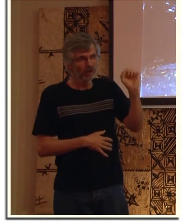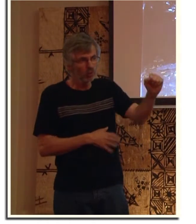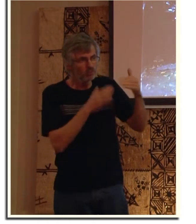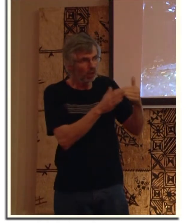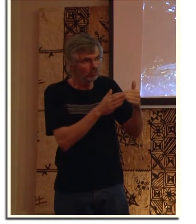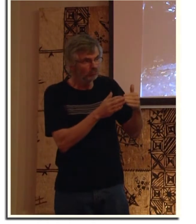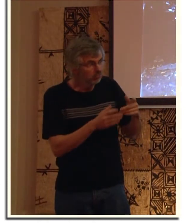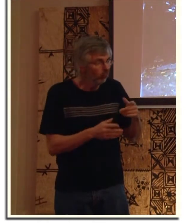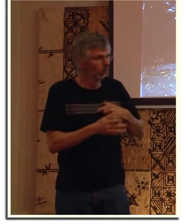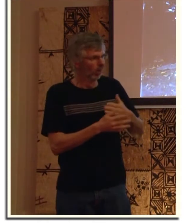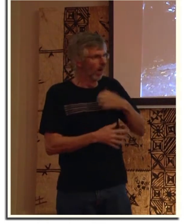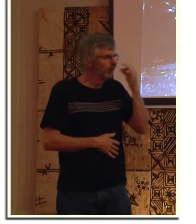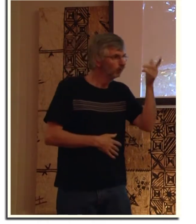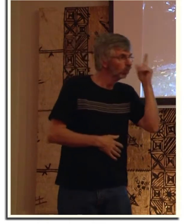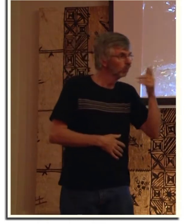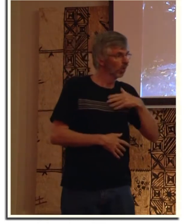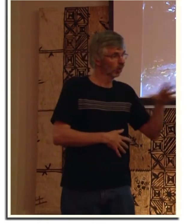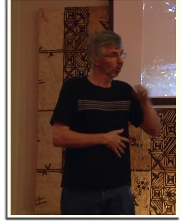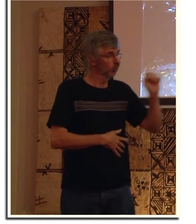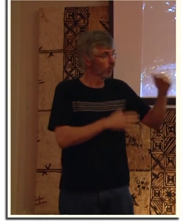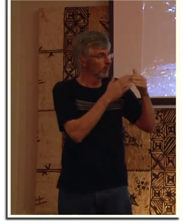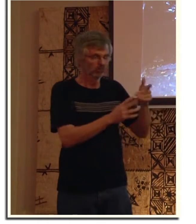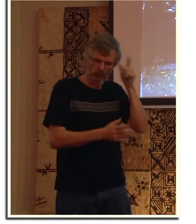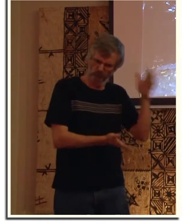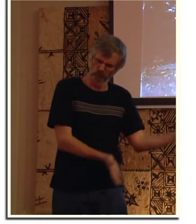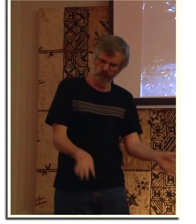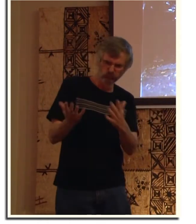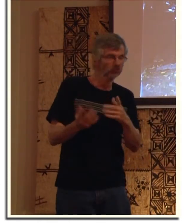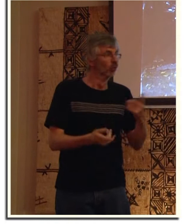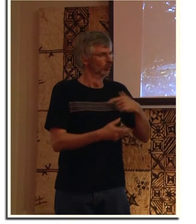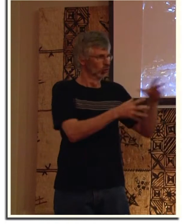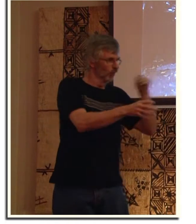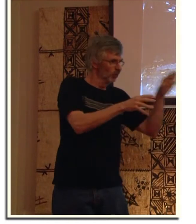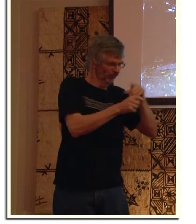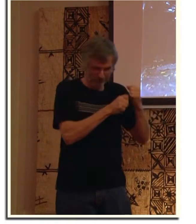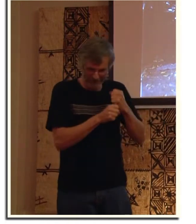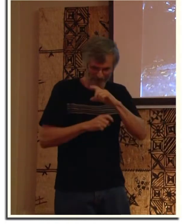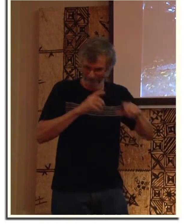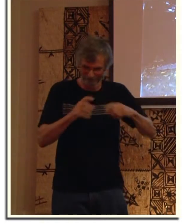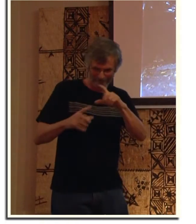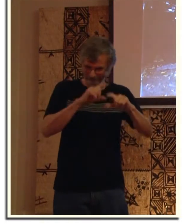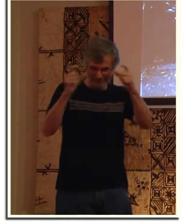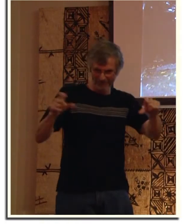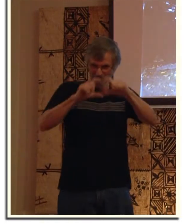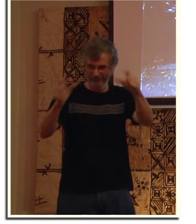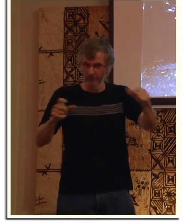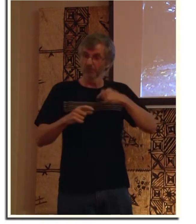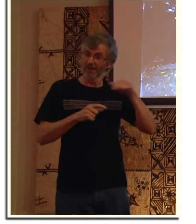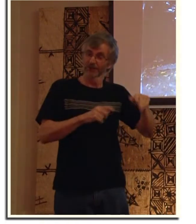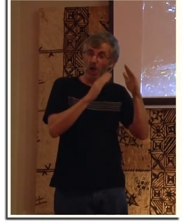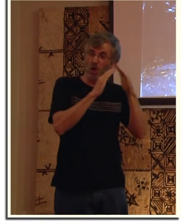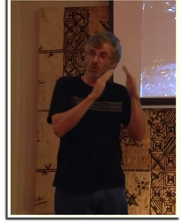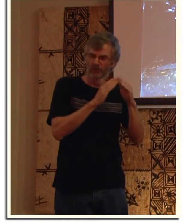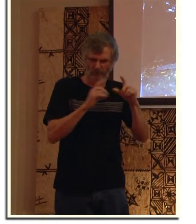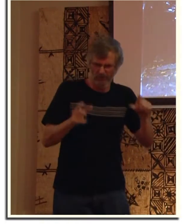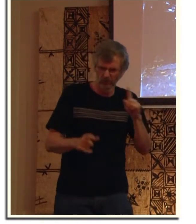drawing. This boat here came from my boss, actually. He had a boat, and I asked him